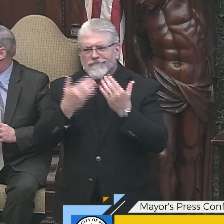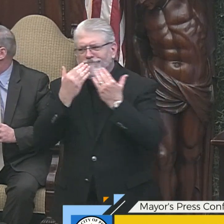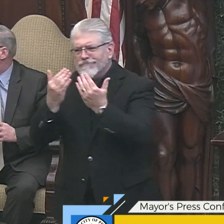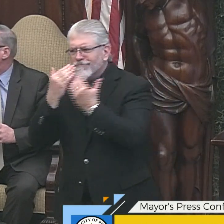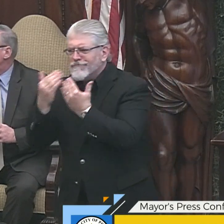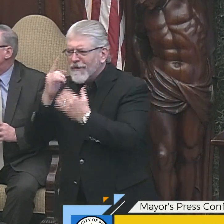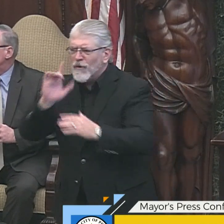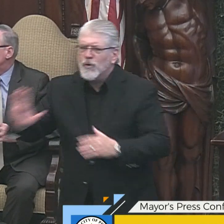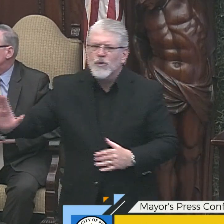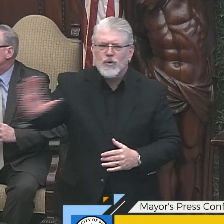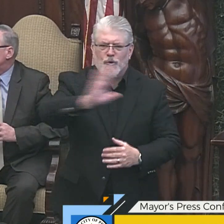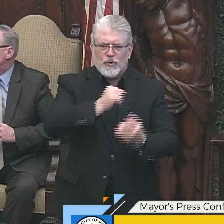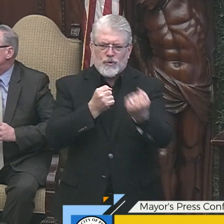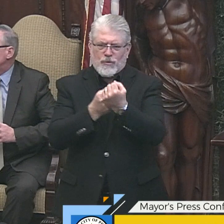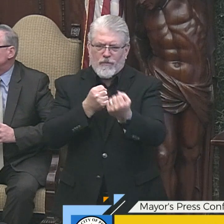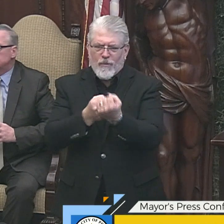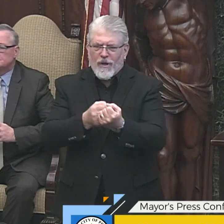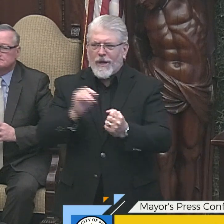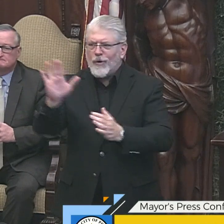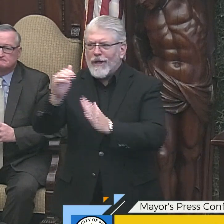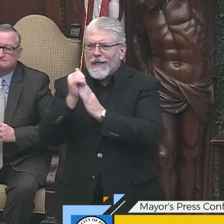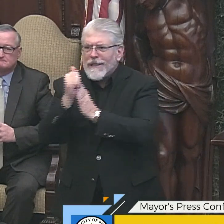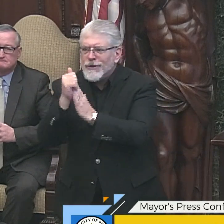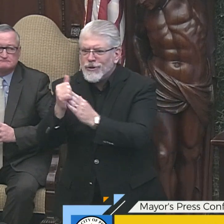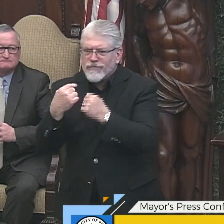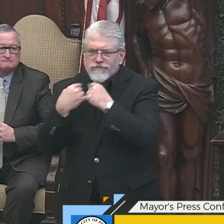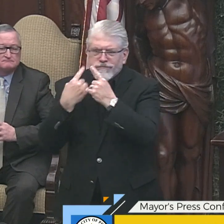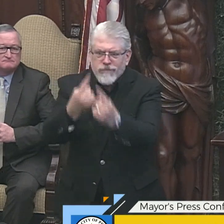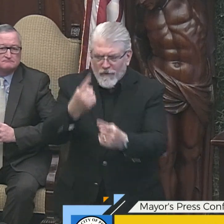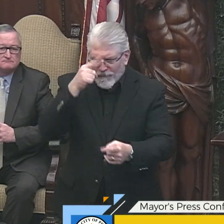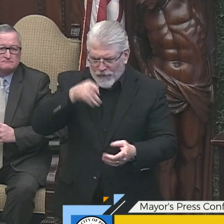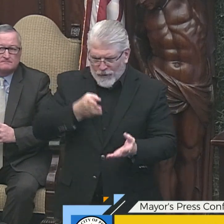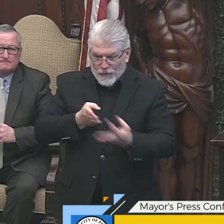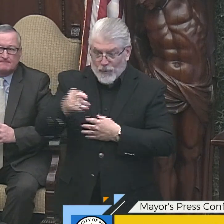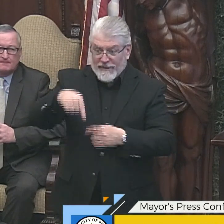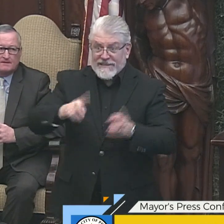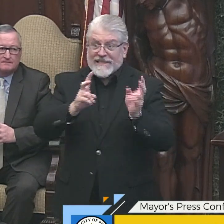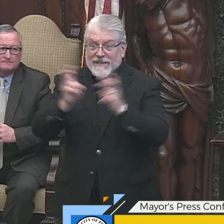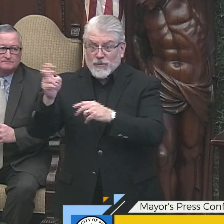and for your leadership on these difficult issues. And with that, we're happy to take questions.